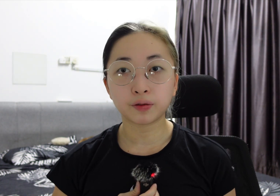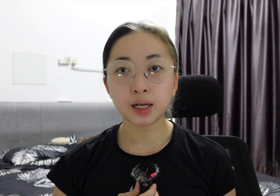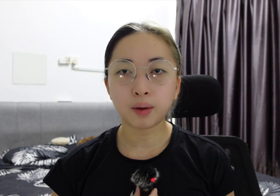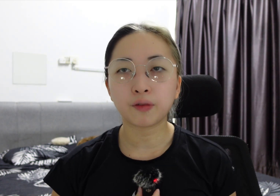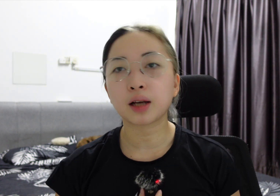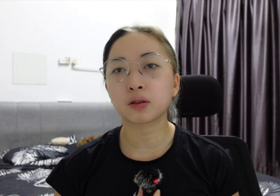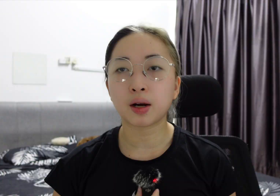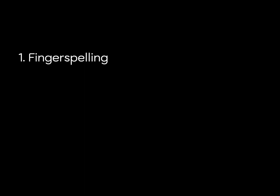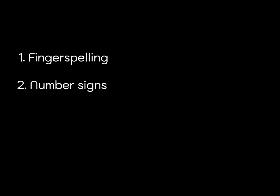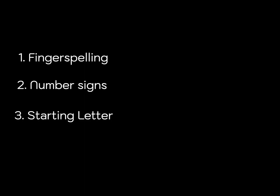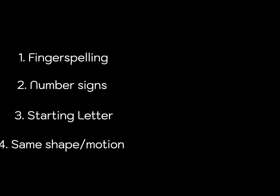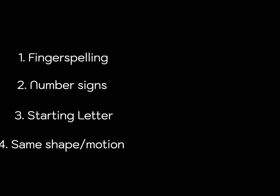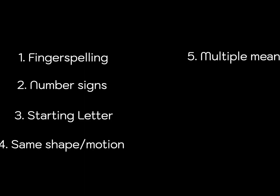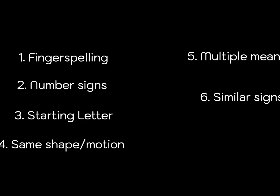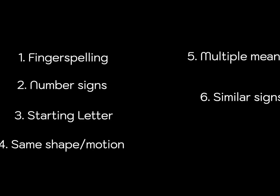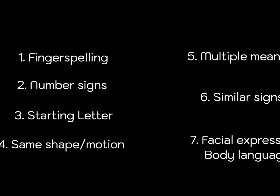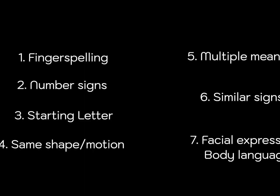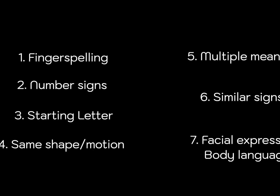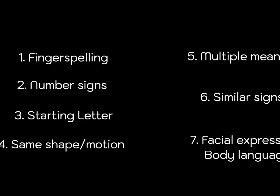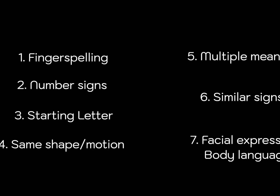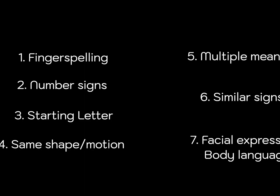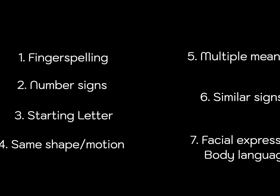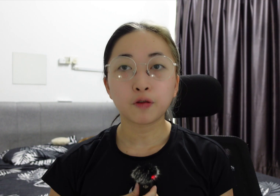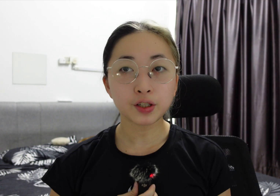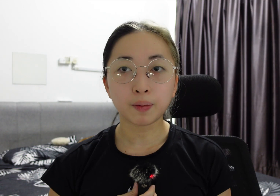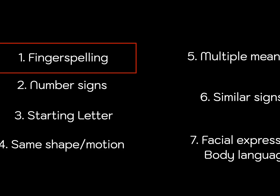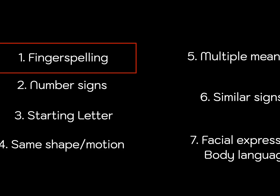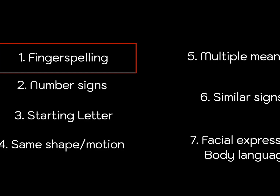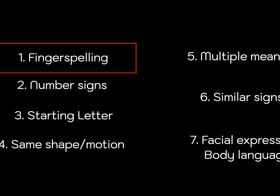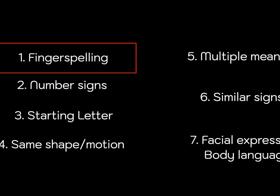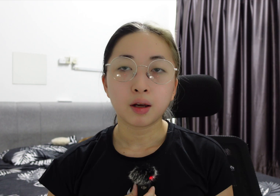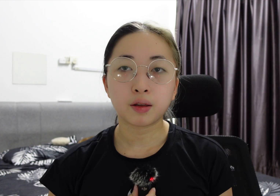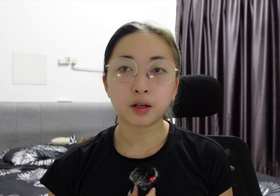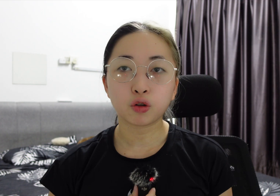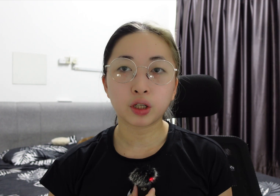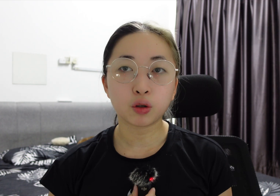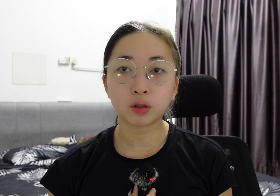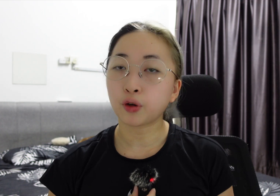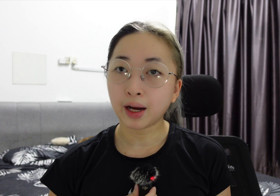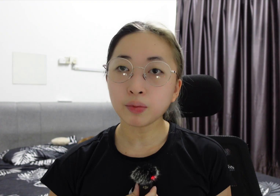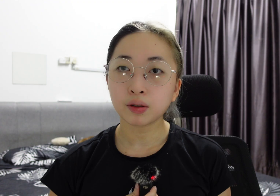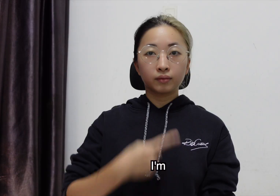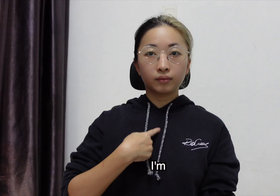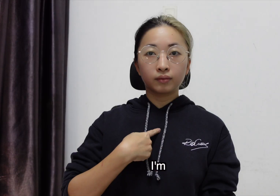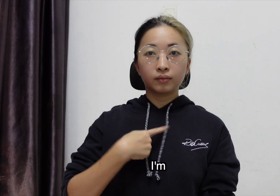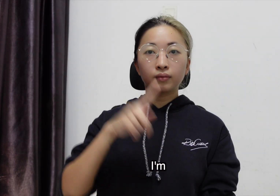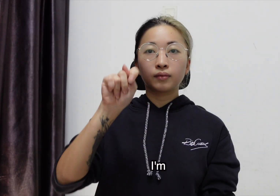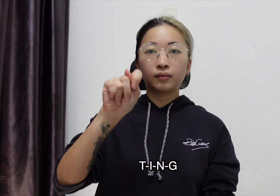effectively, I've categorized them into these 7 categories. First up, finger spelling. They're usually used for names.